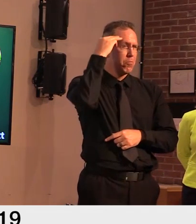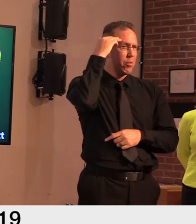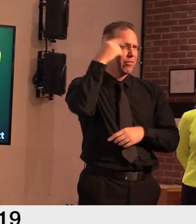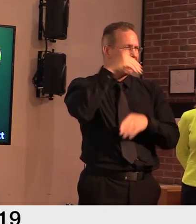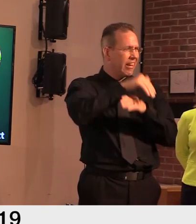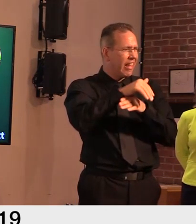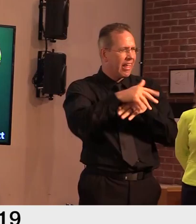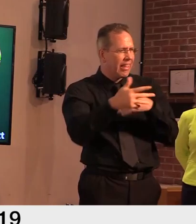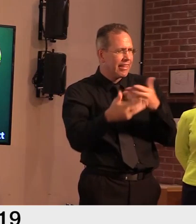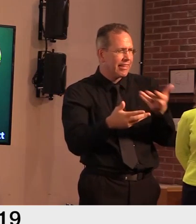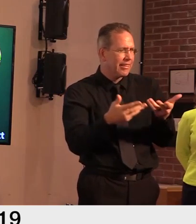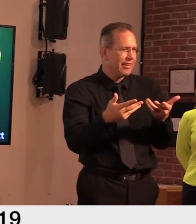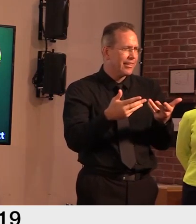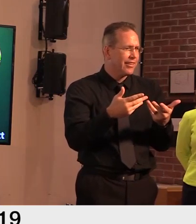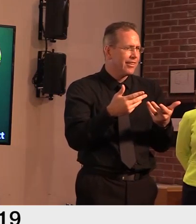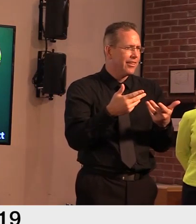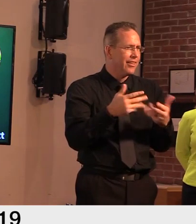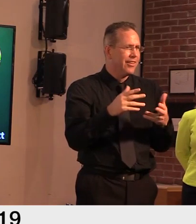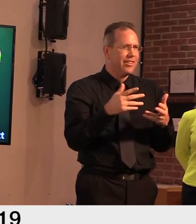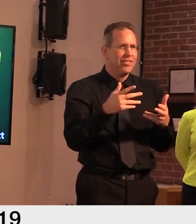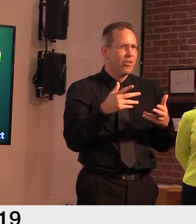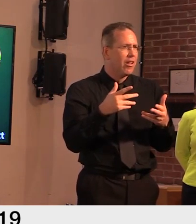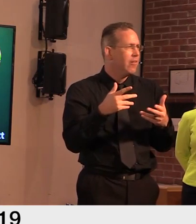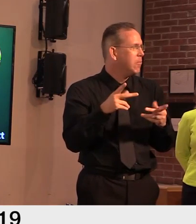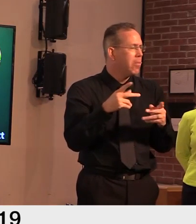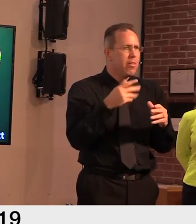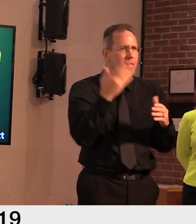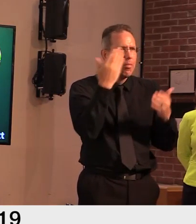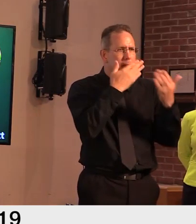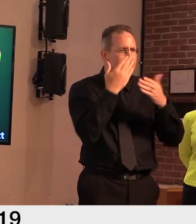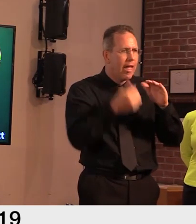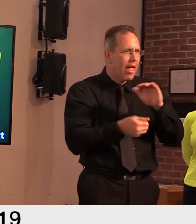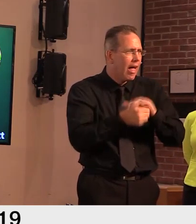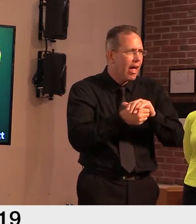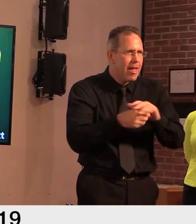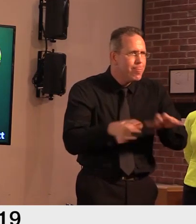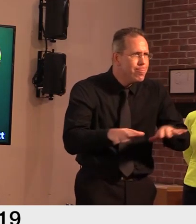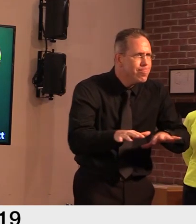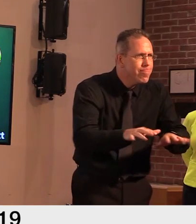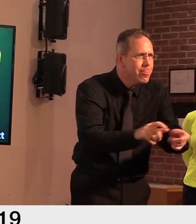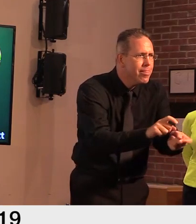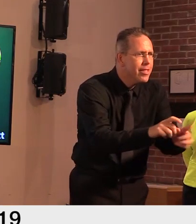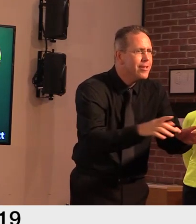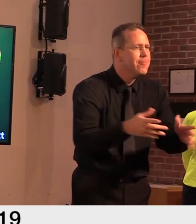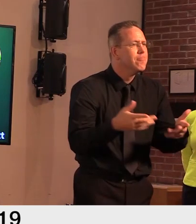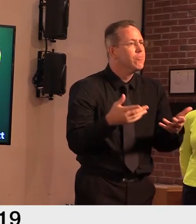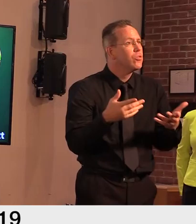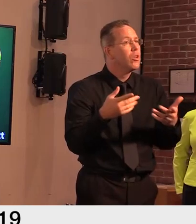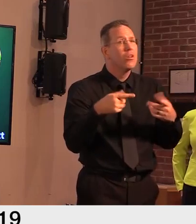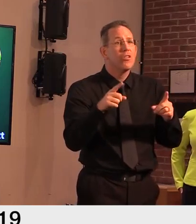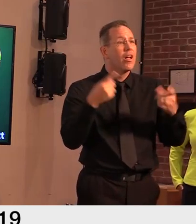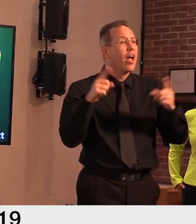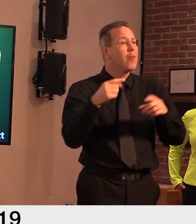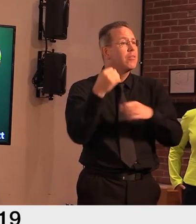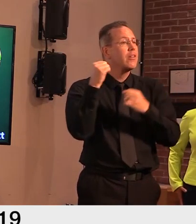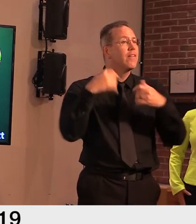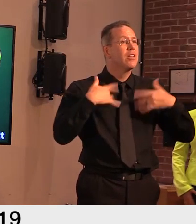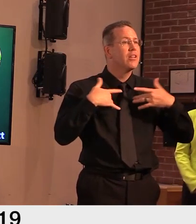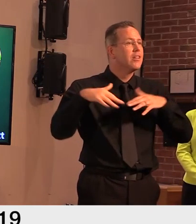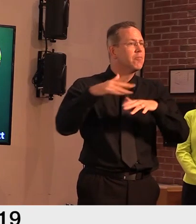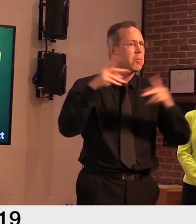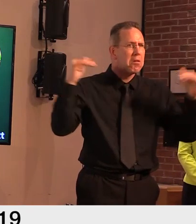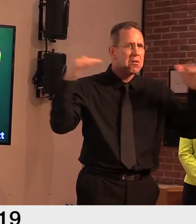of the situation in Montpelier, for instance, it was done in the middle of the night, vandalism in some